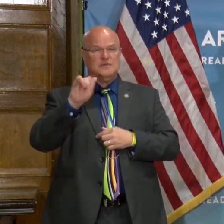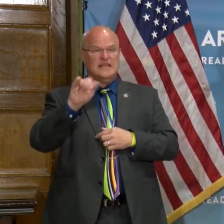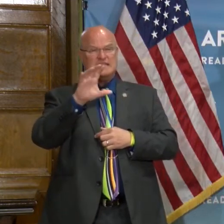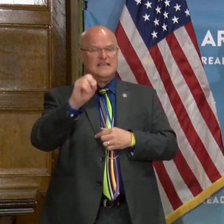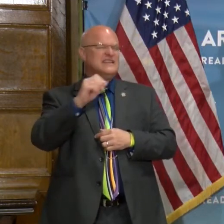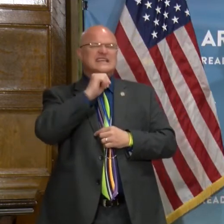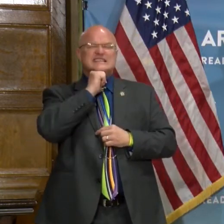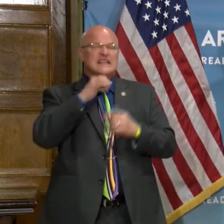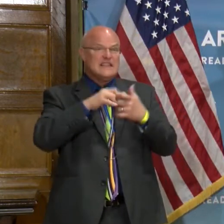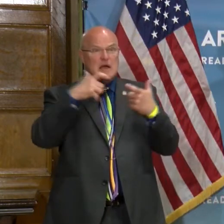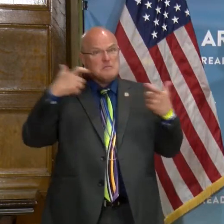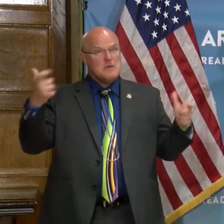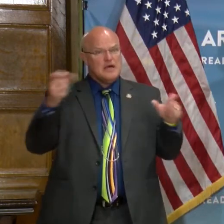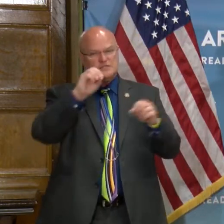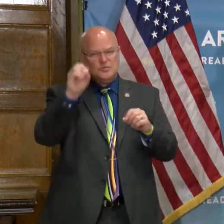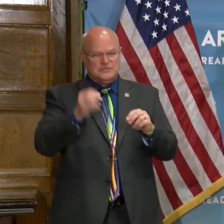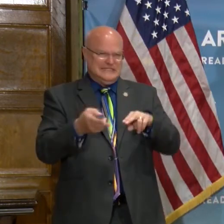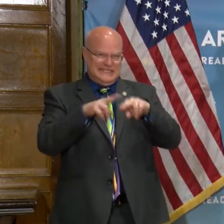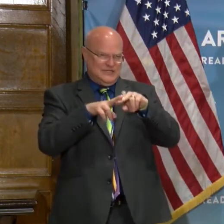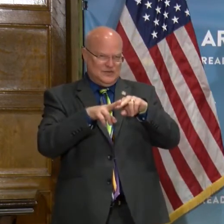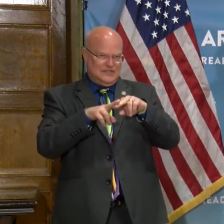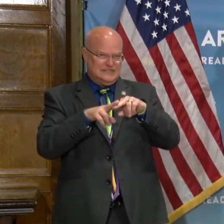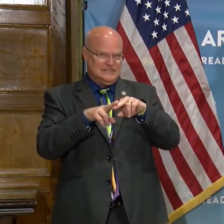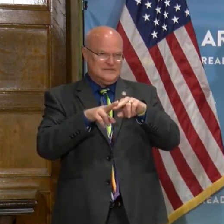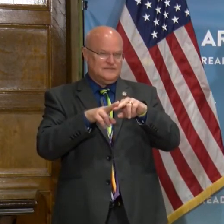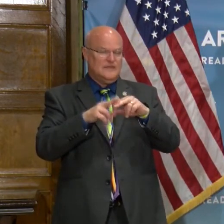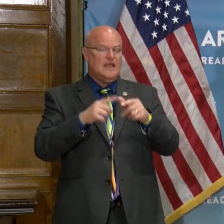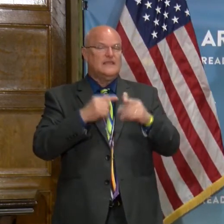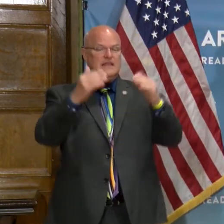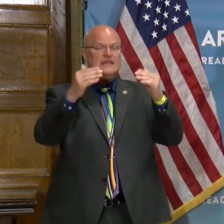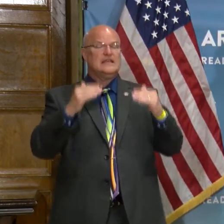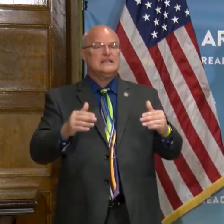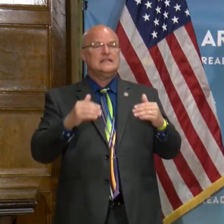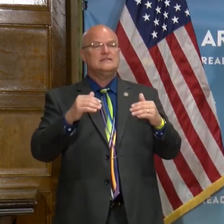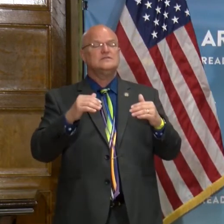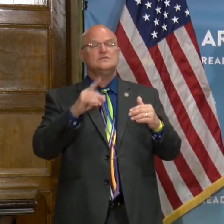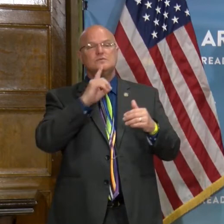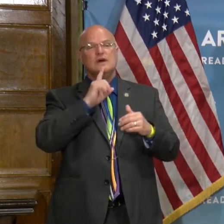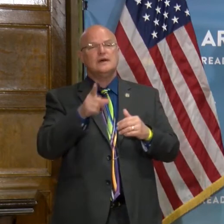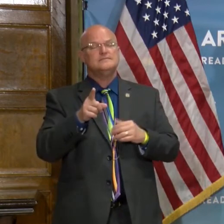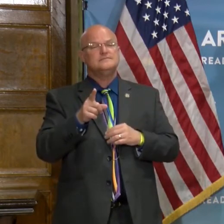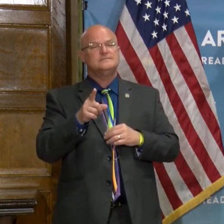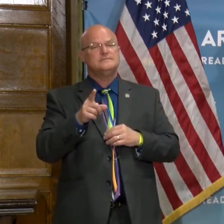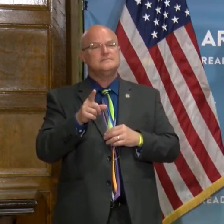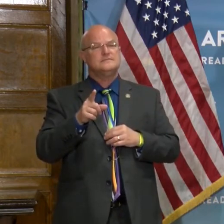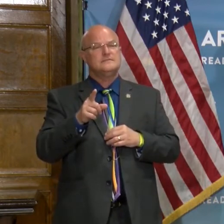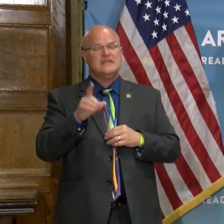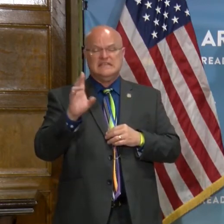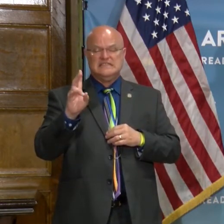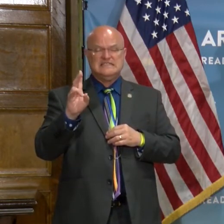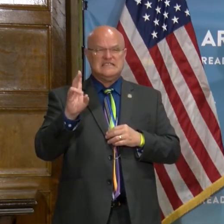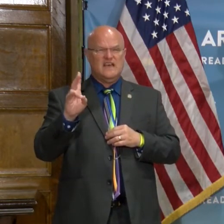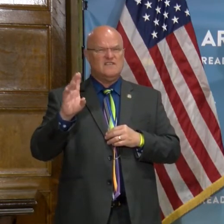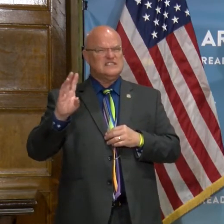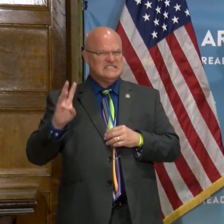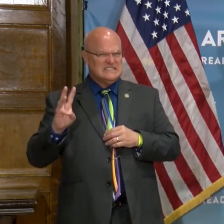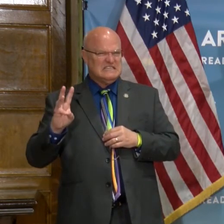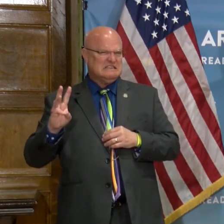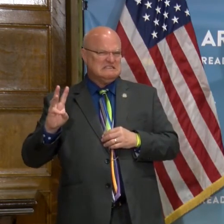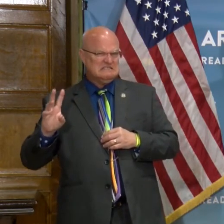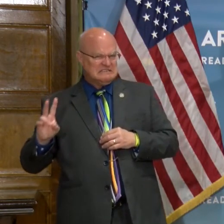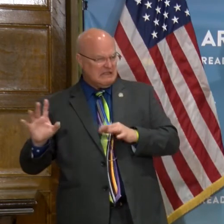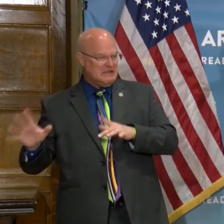of a percentage increase. And then after that, it drops down to 7, 6,